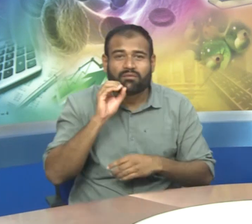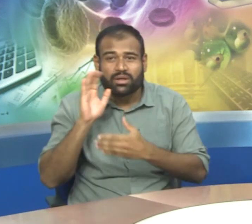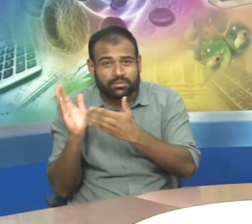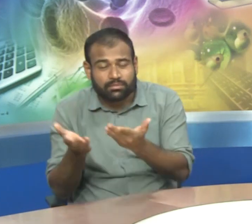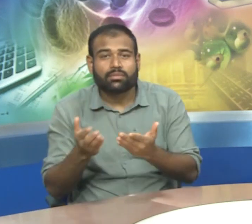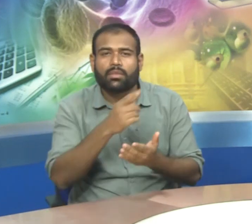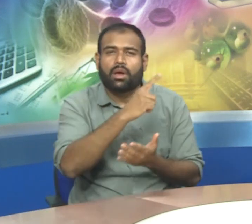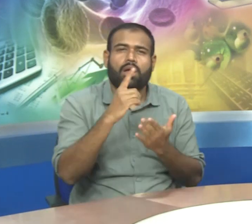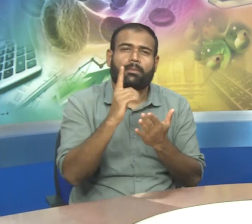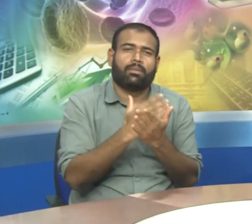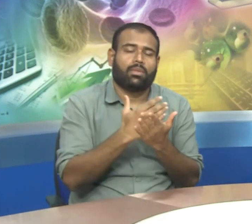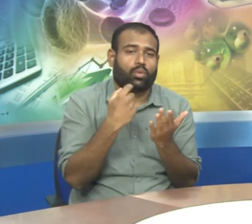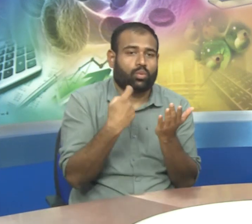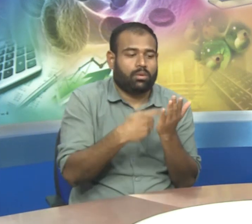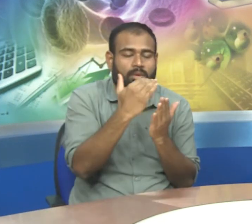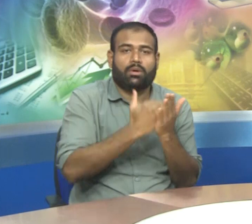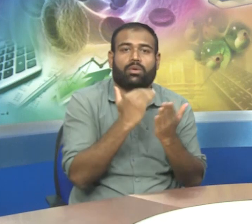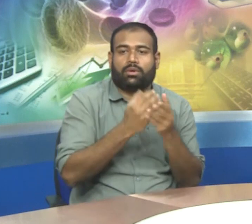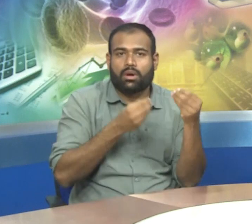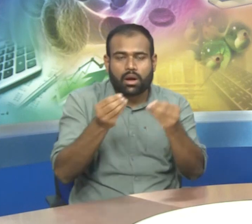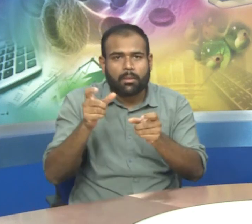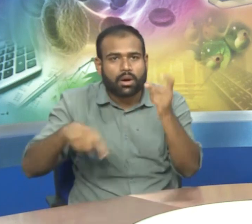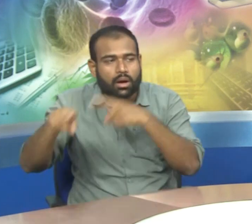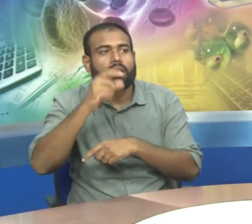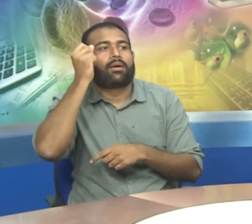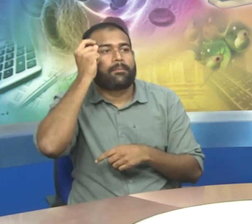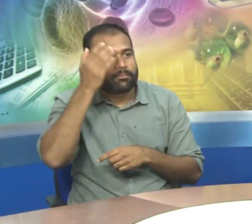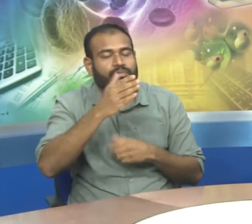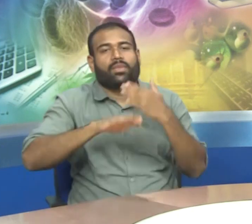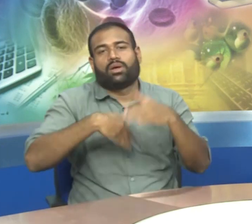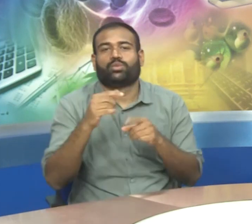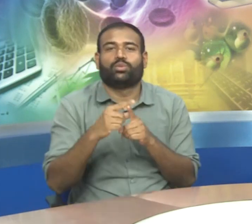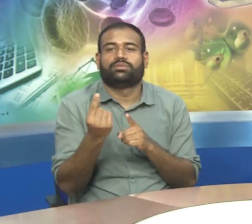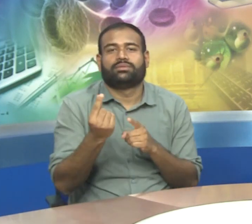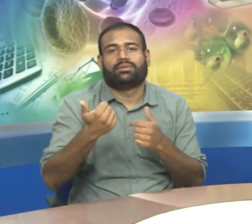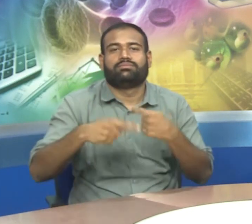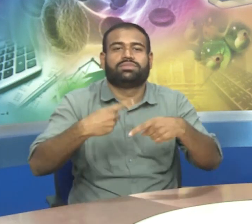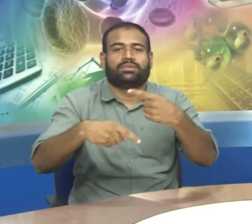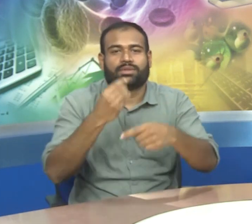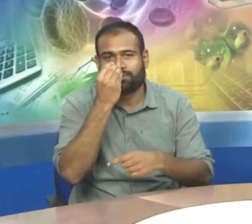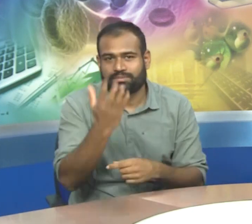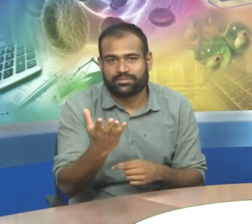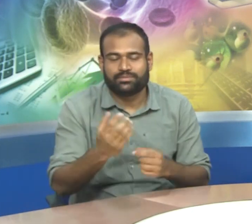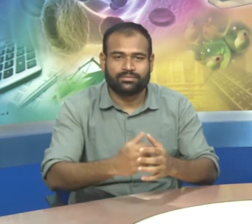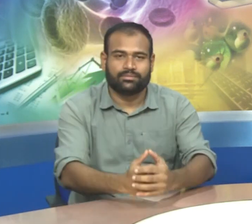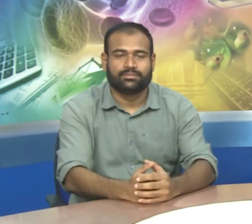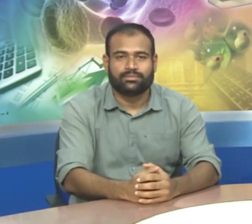it, lending and borrowing facilities about reference and information service of the library.